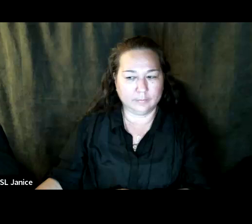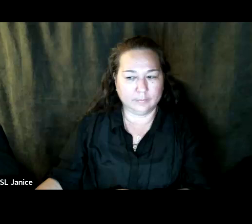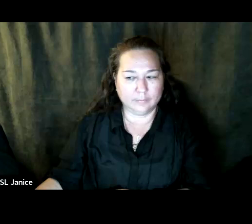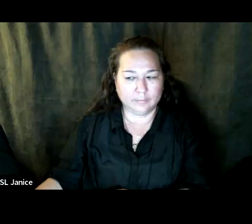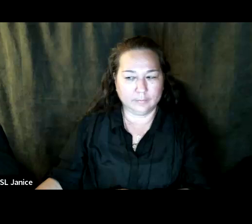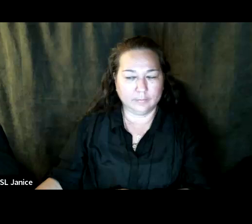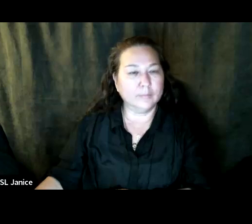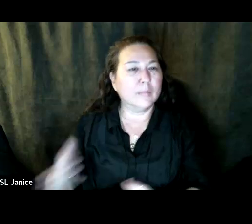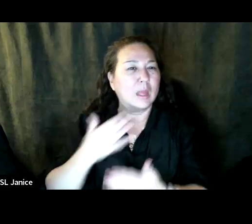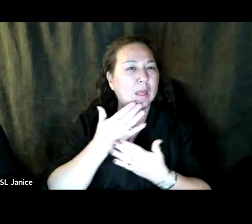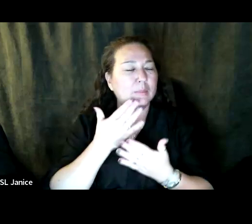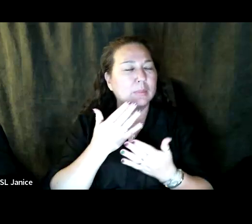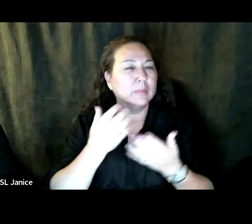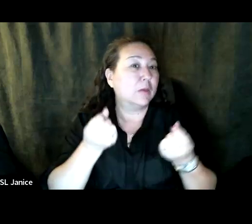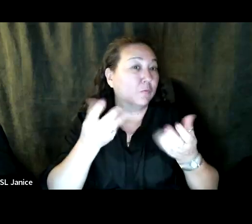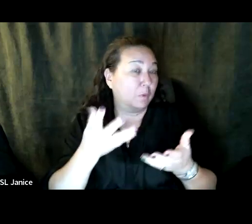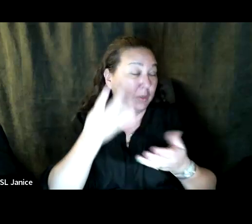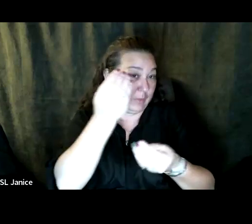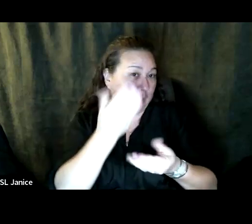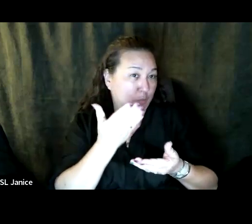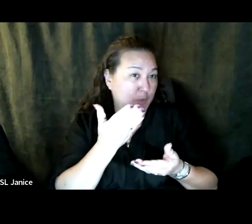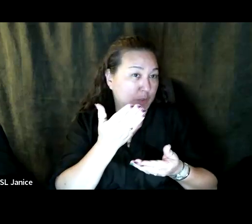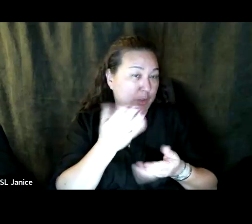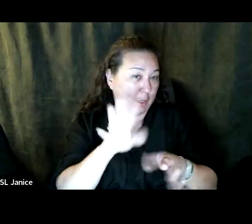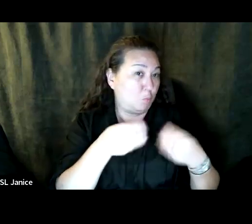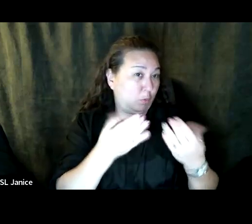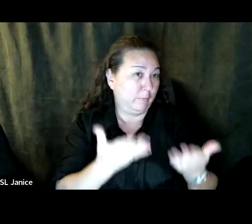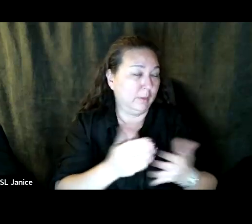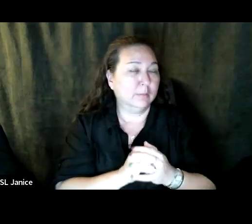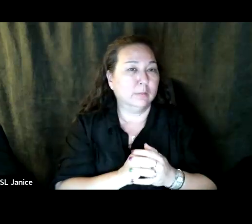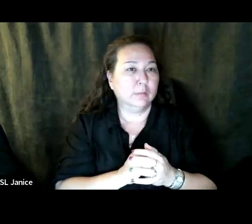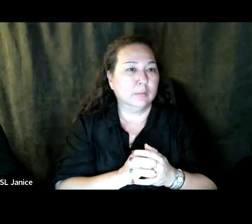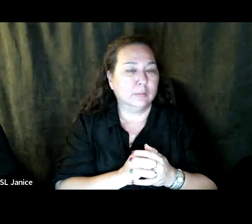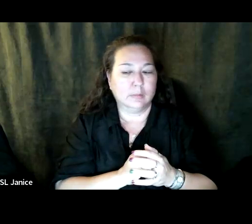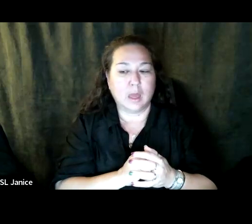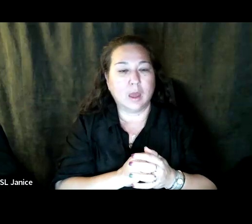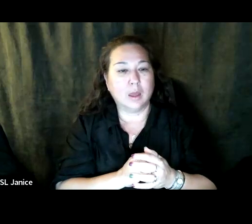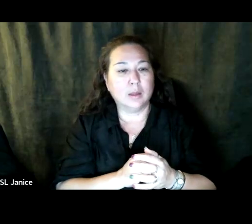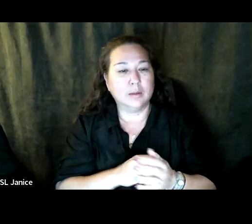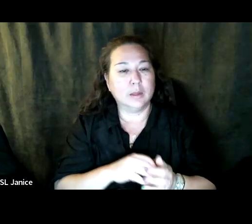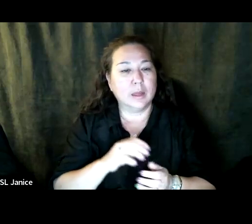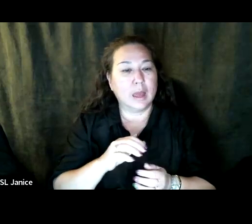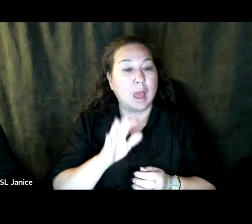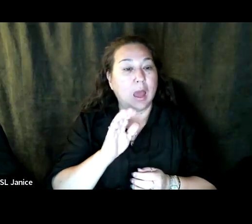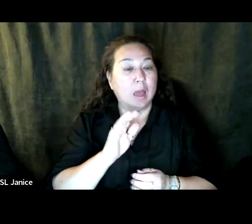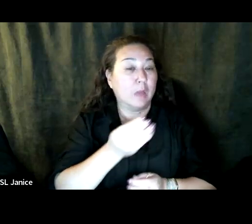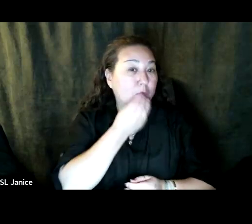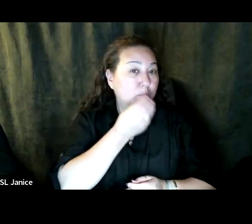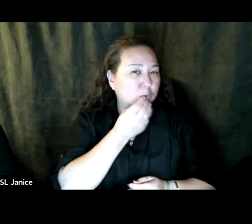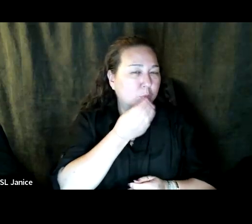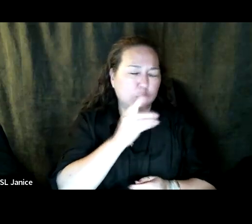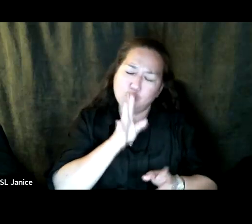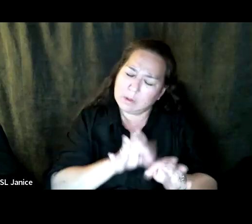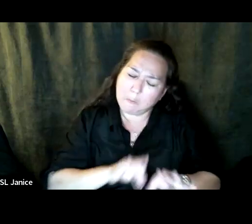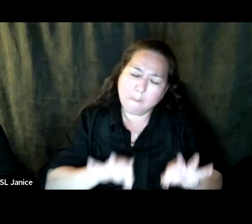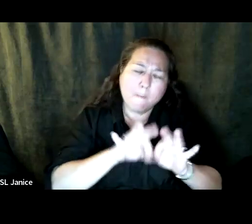Thank you very much for the information that you are provided, and nutrition is actually critical for all our students. The better nutrition